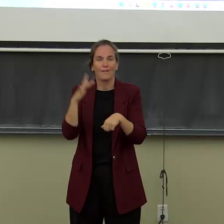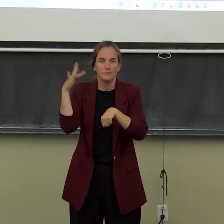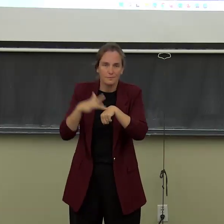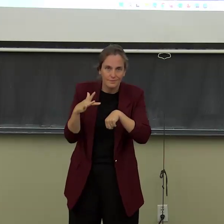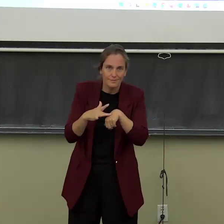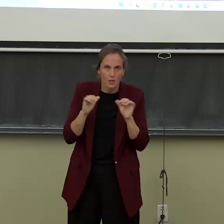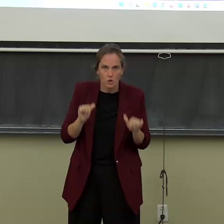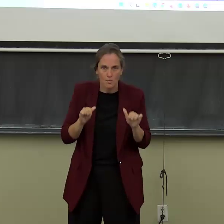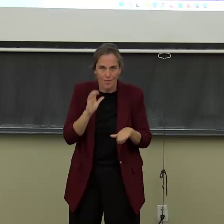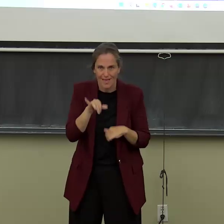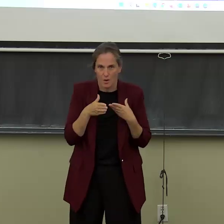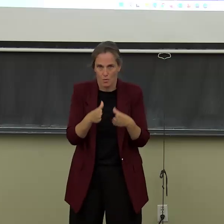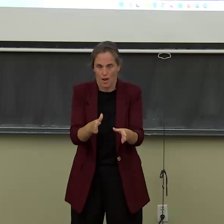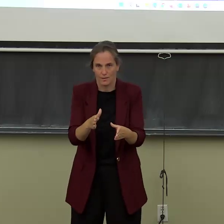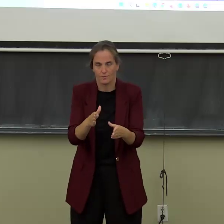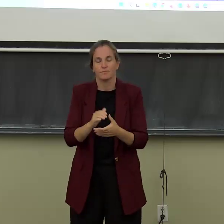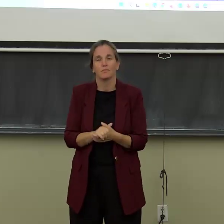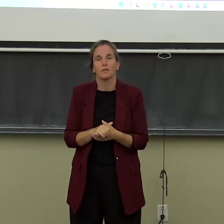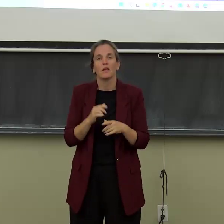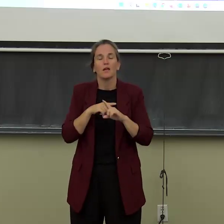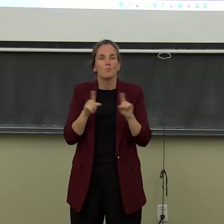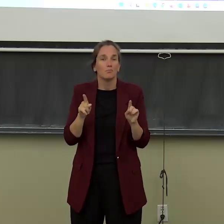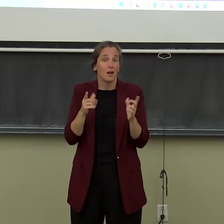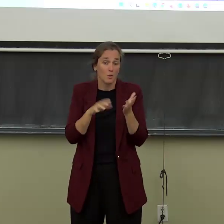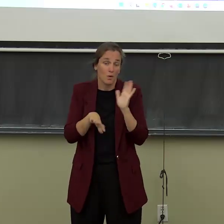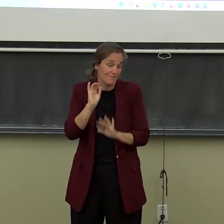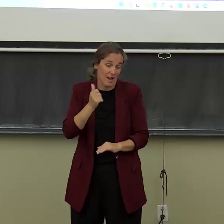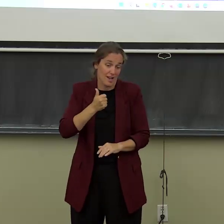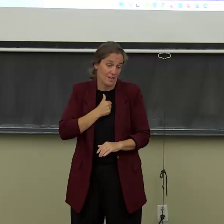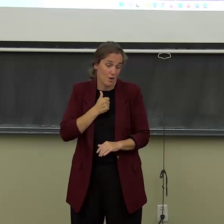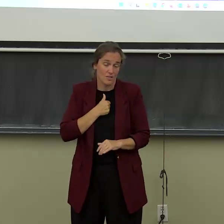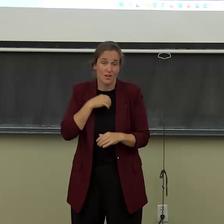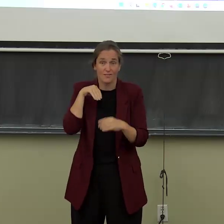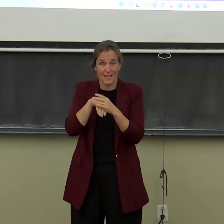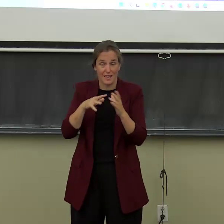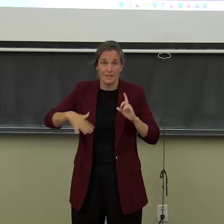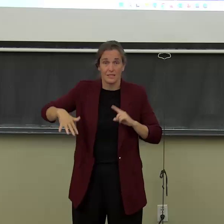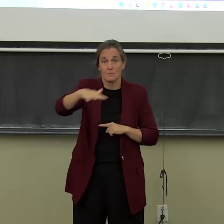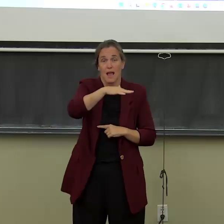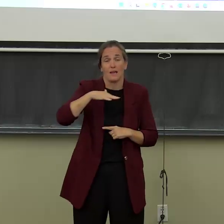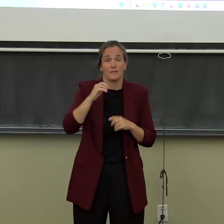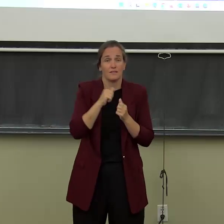that way, but we also find ourselves in a space that is highly populated by